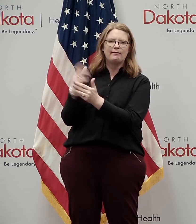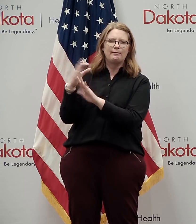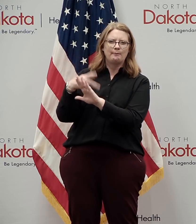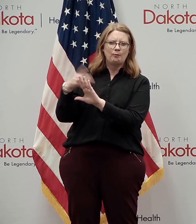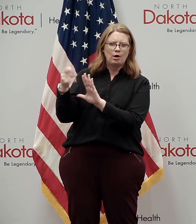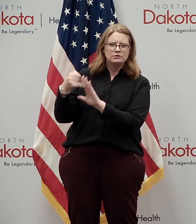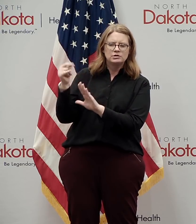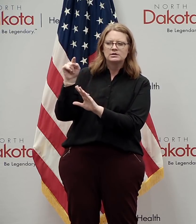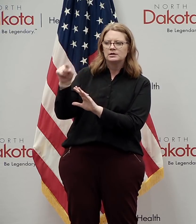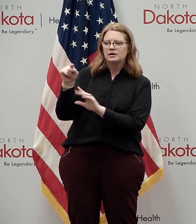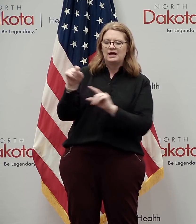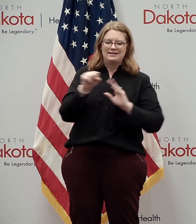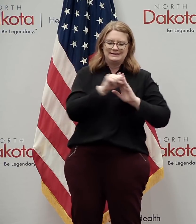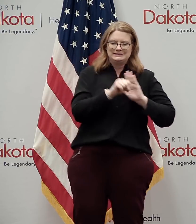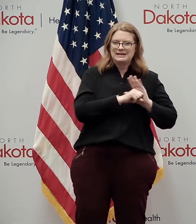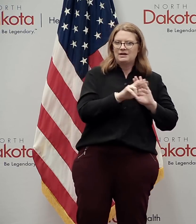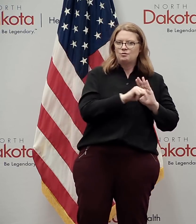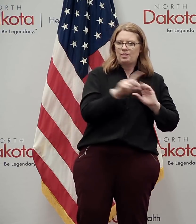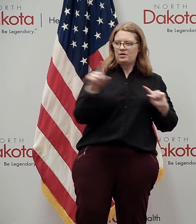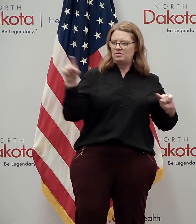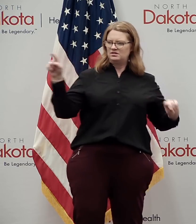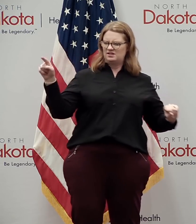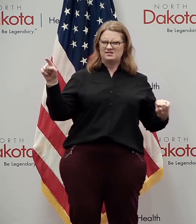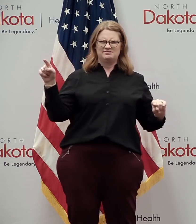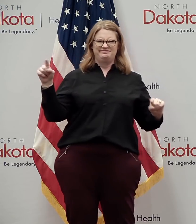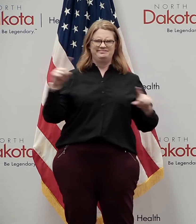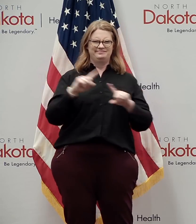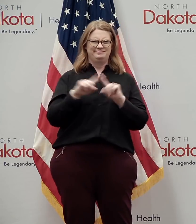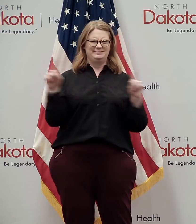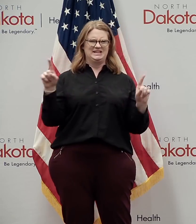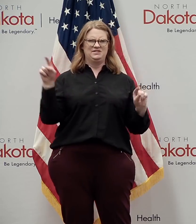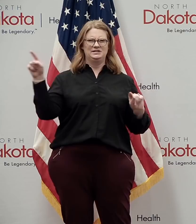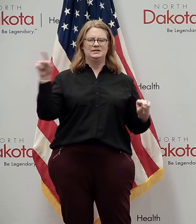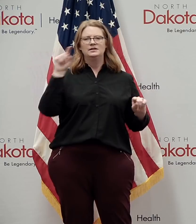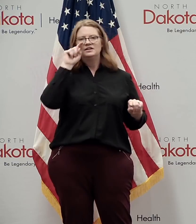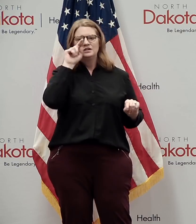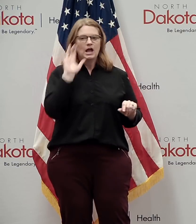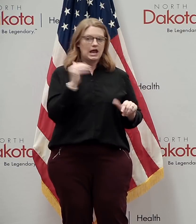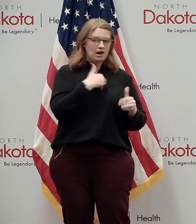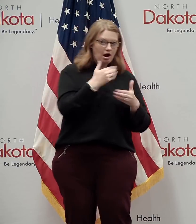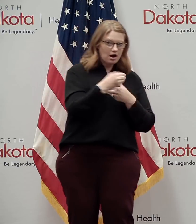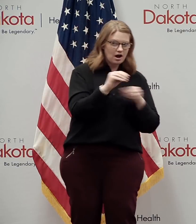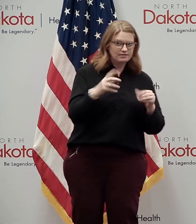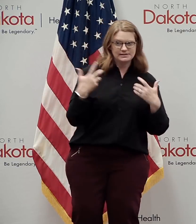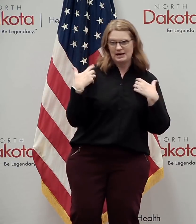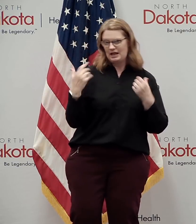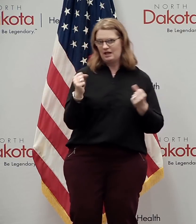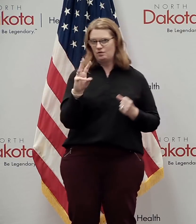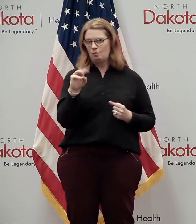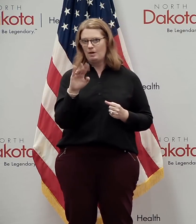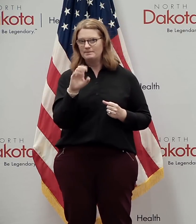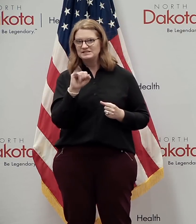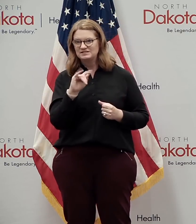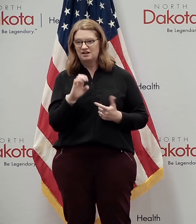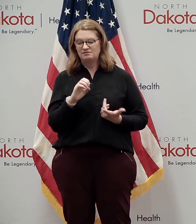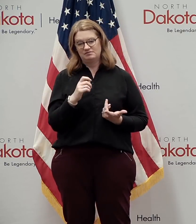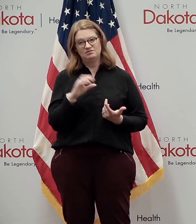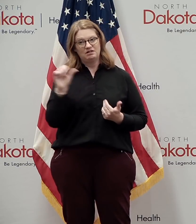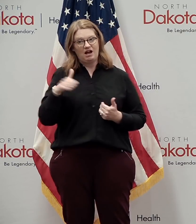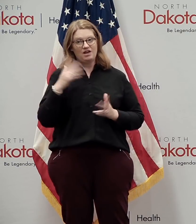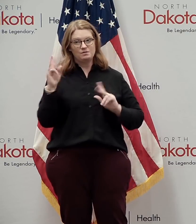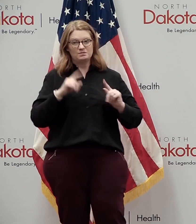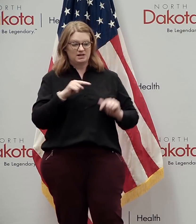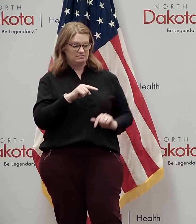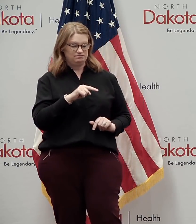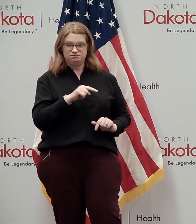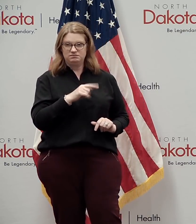and the state of North Dakota, because between our office and the health website, others have said that we've had some of the best information, the best